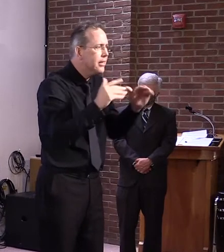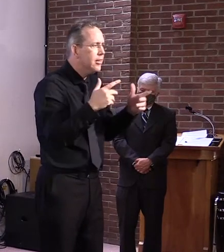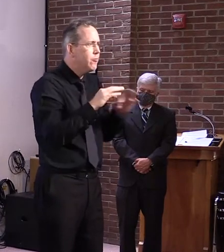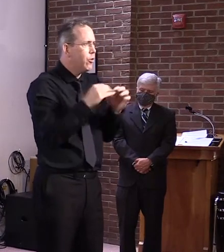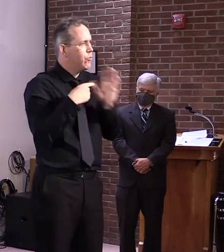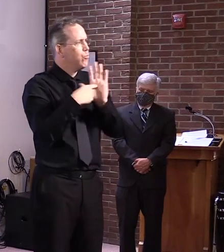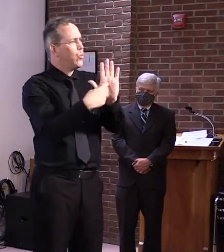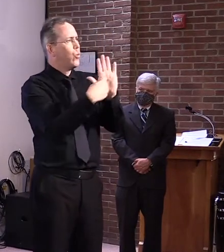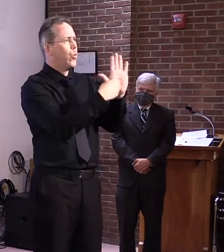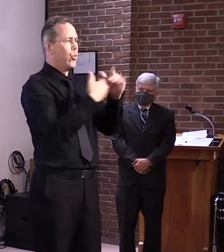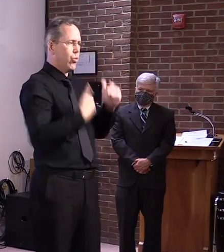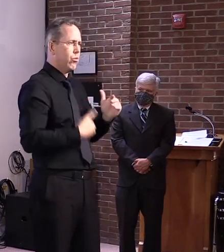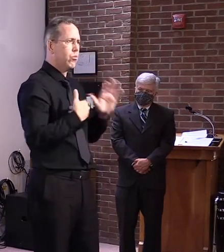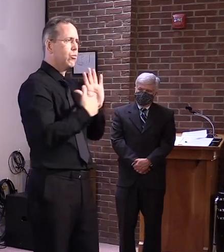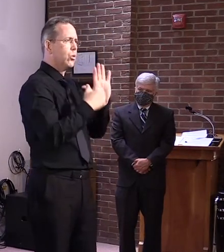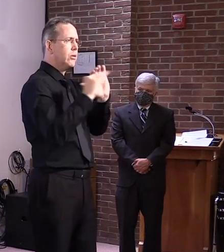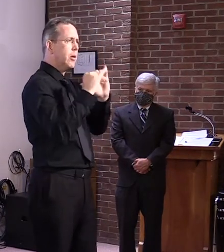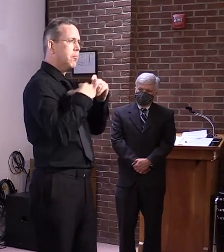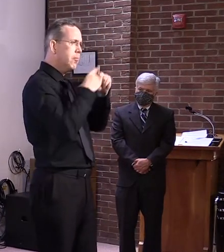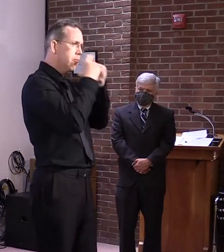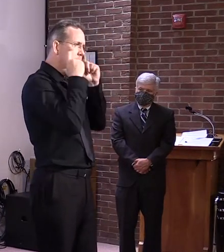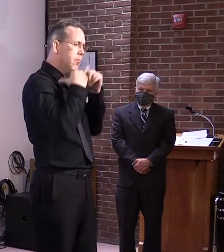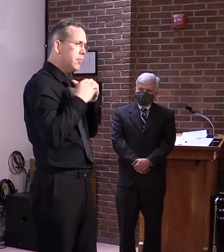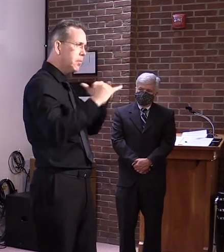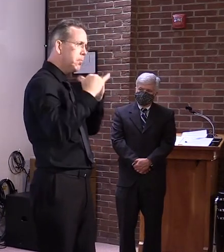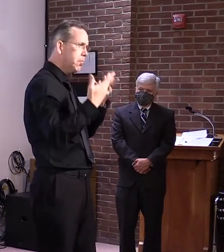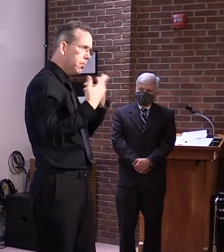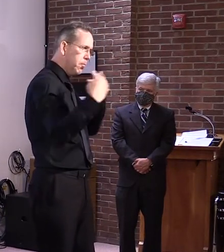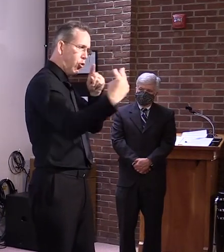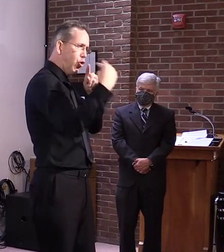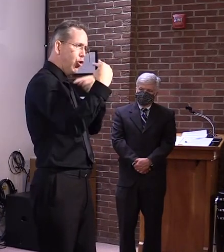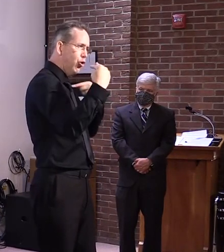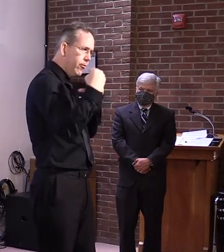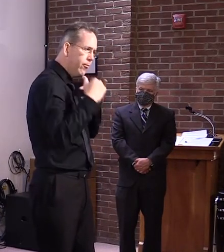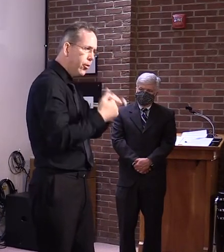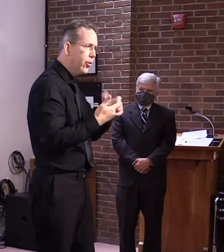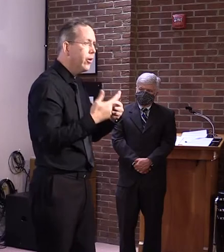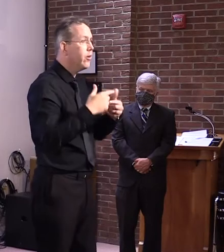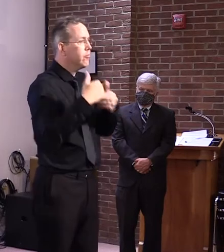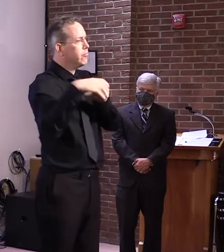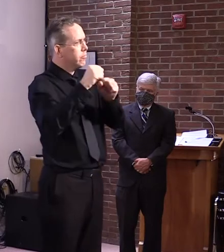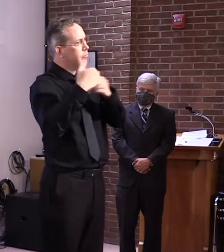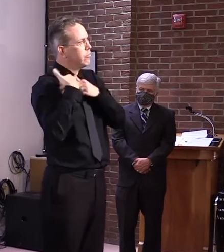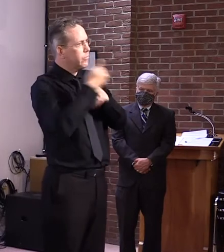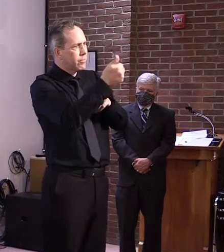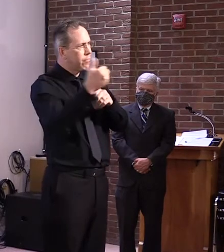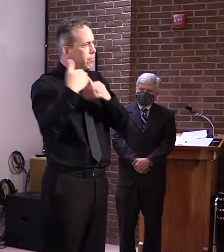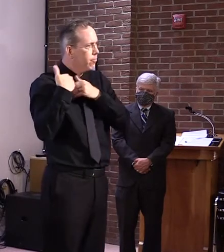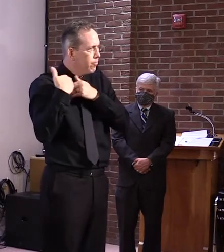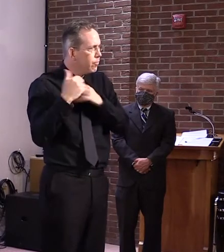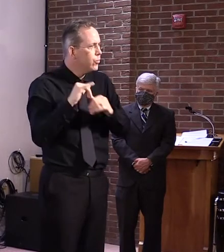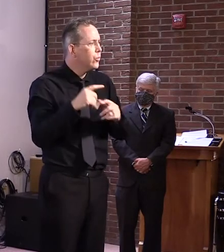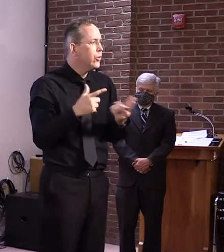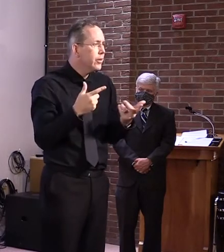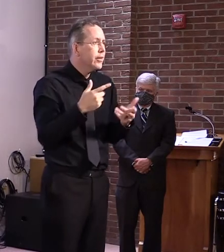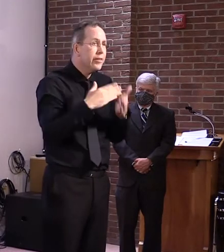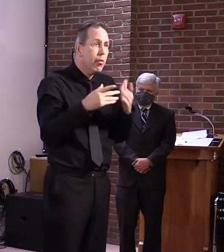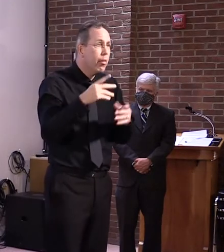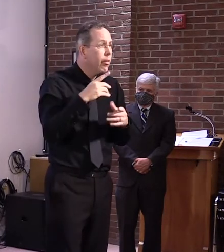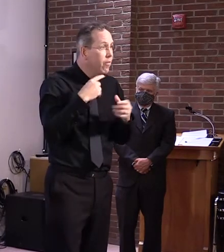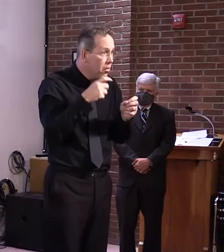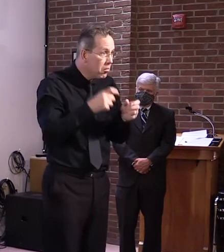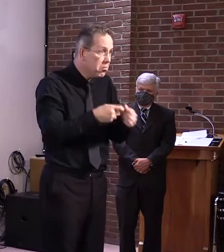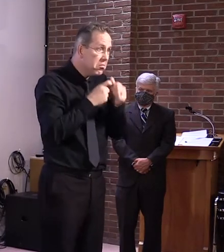active role in doing that. So the numbers would have to change dramatically for me to come to